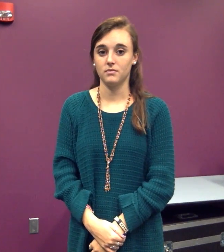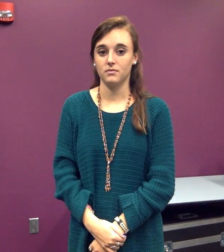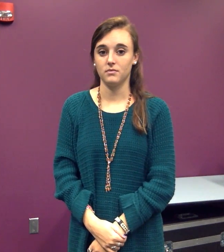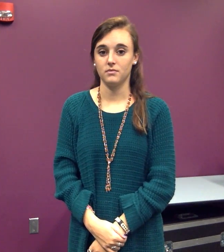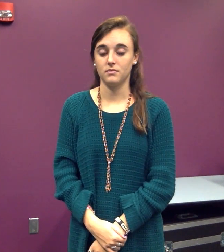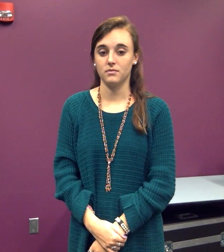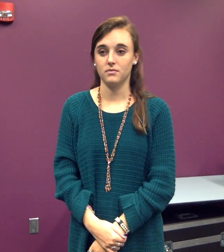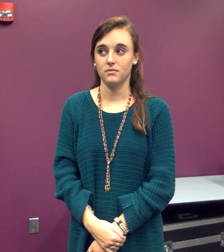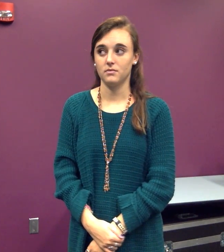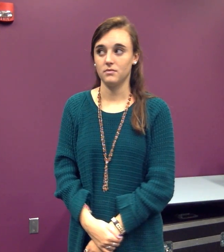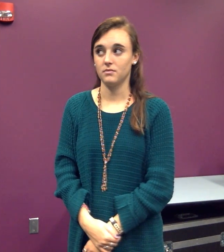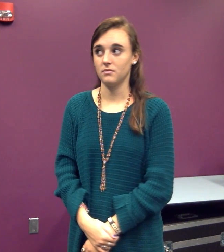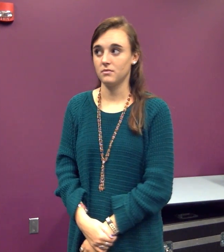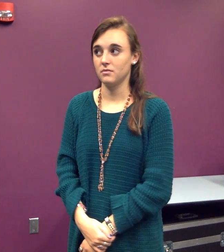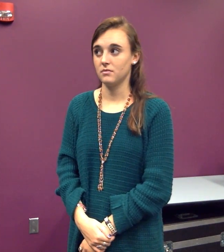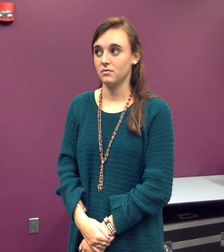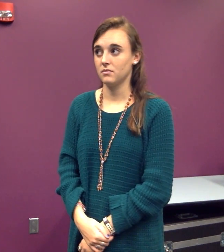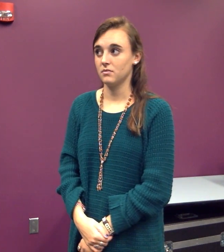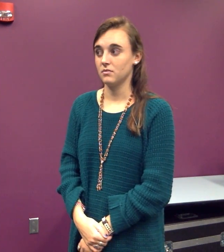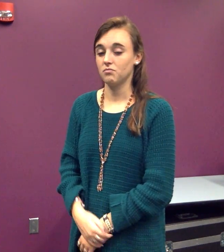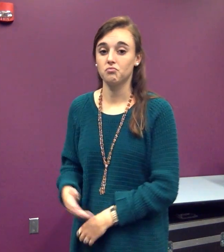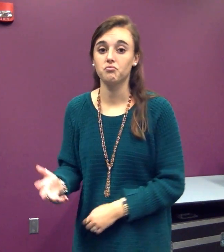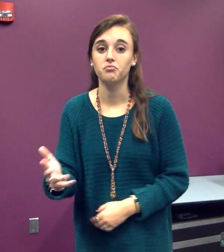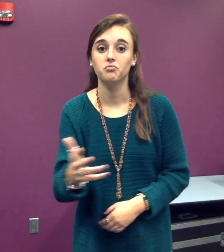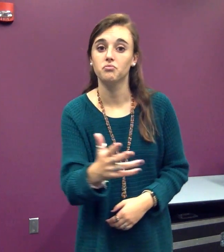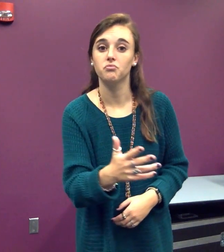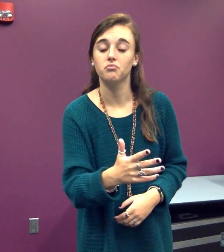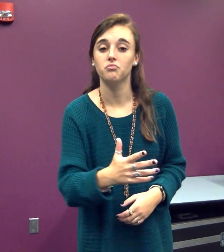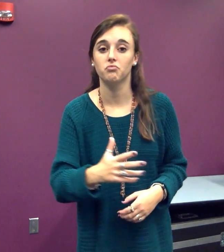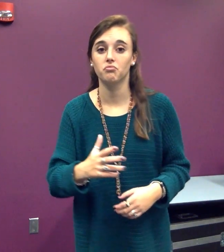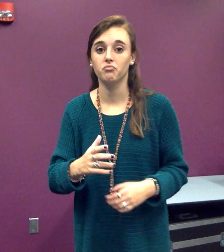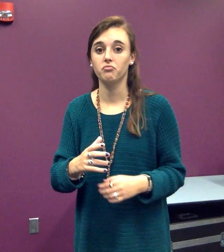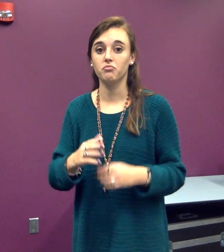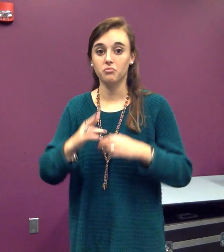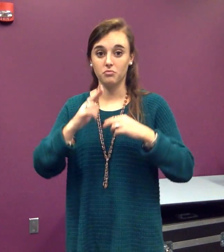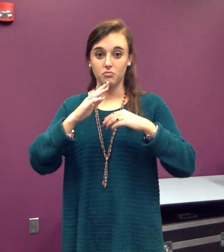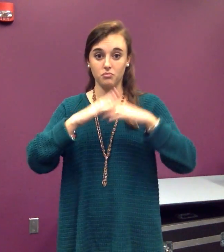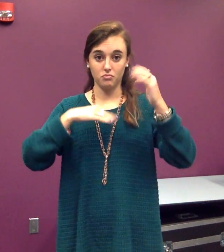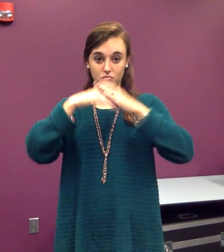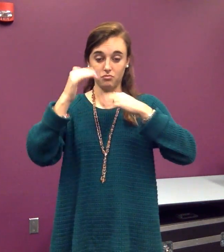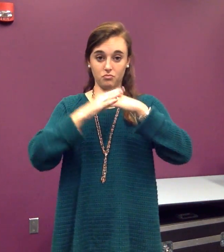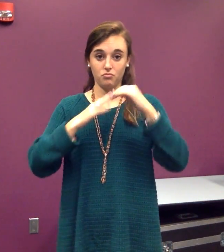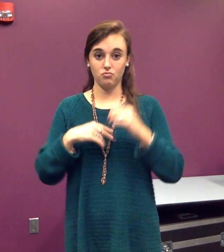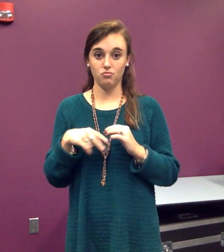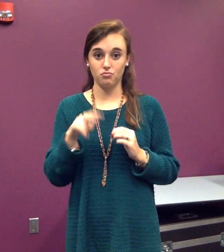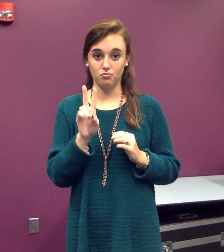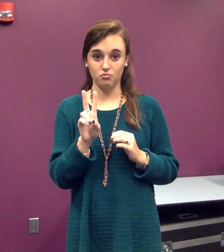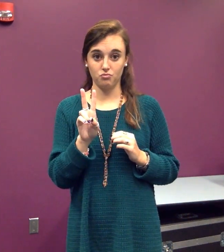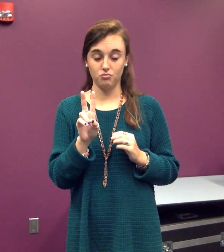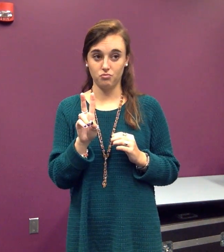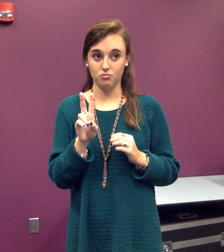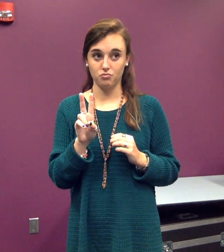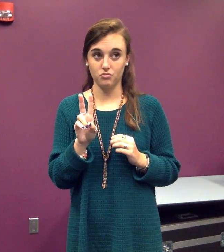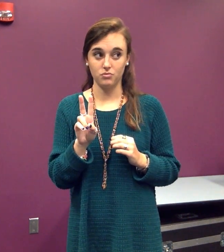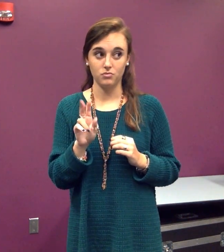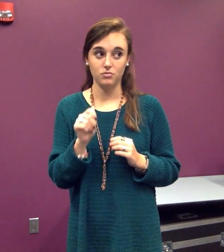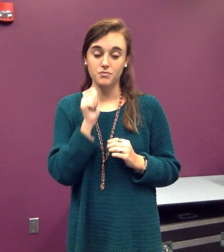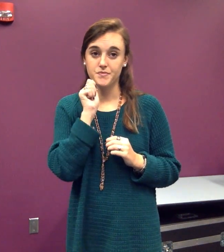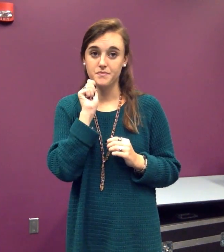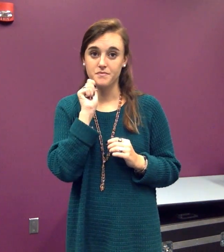Now everybody knows about the Twin Towers in New York City. We're about to create something that's almost going to look like the Tri-Towers. And